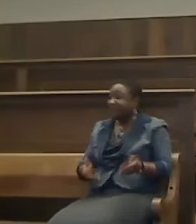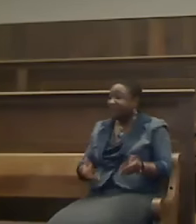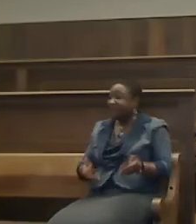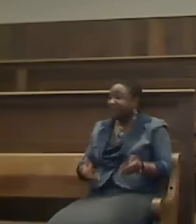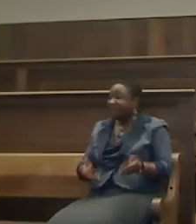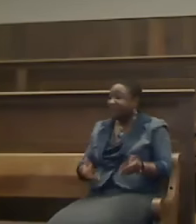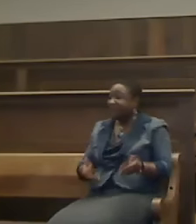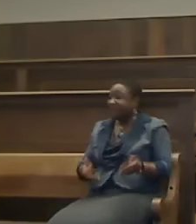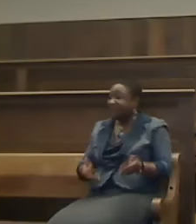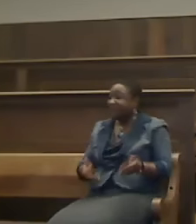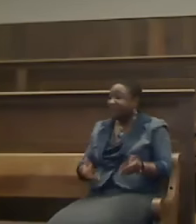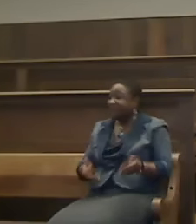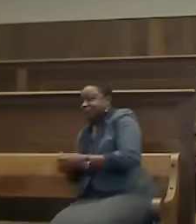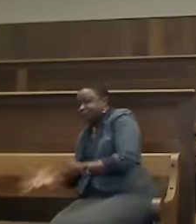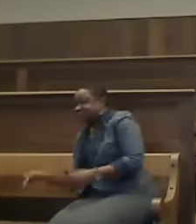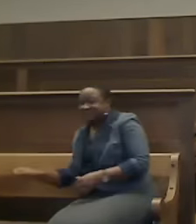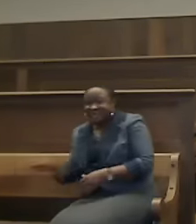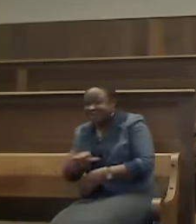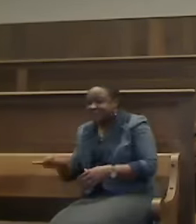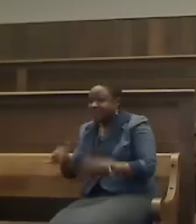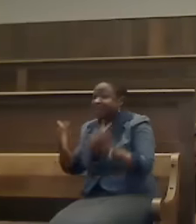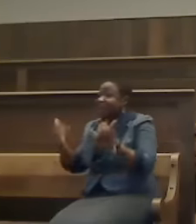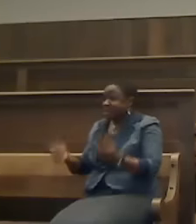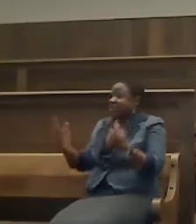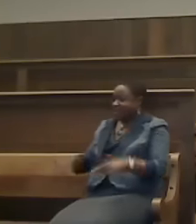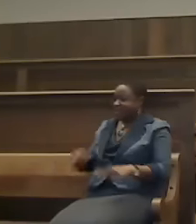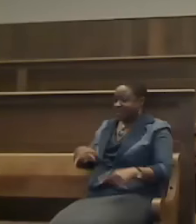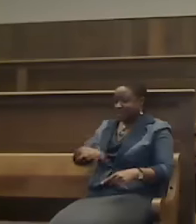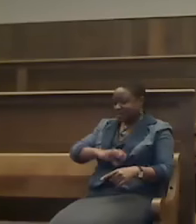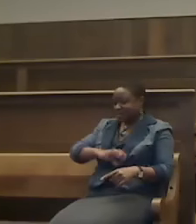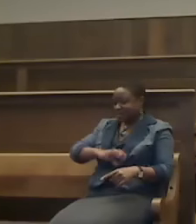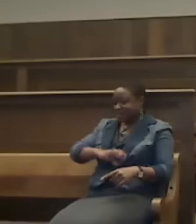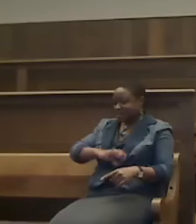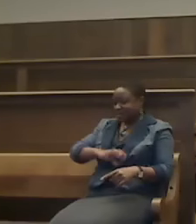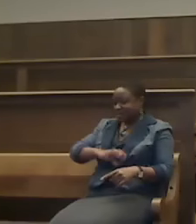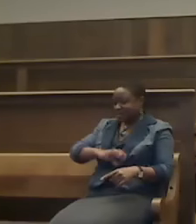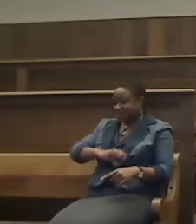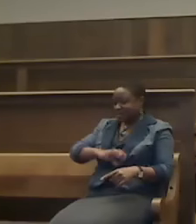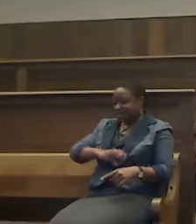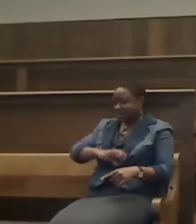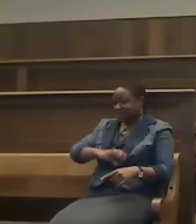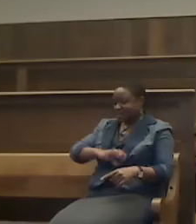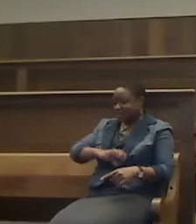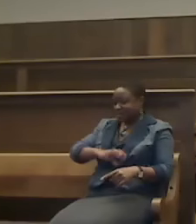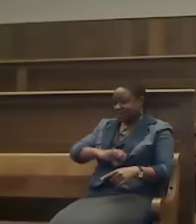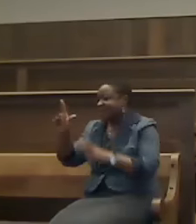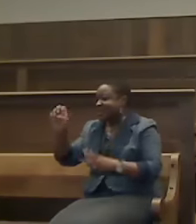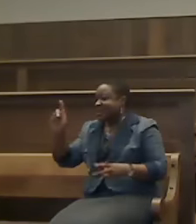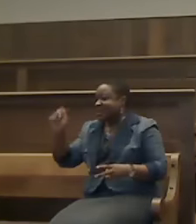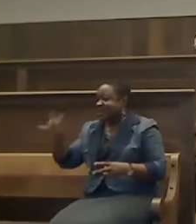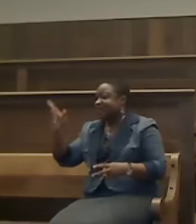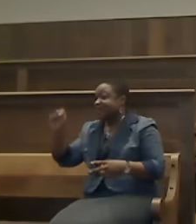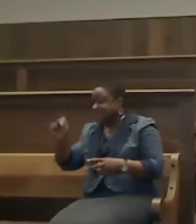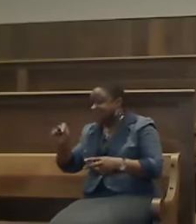our digestive tract, called leaky gut, it means that undigested food particles, plus chemicals,